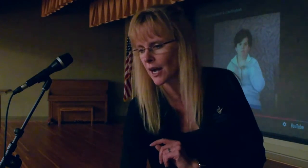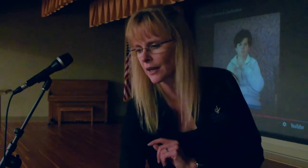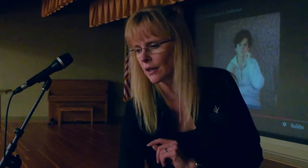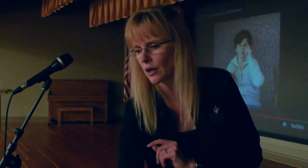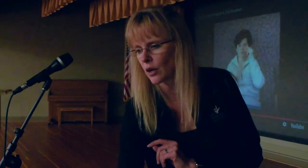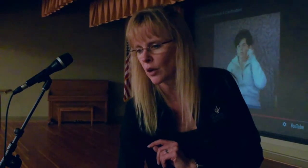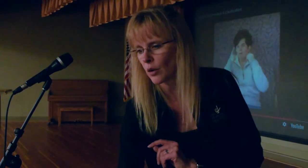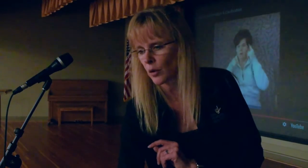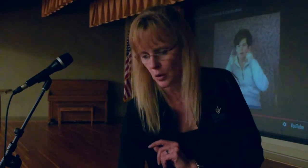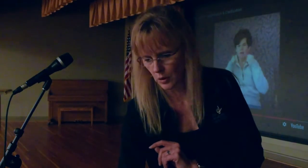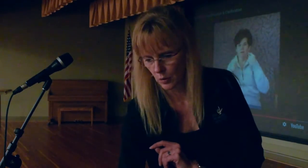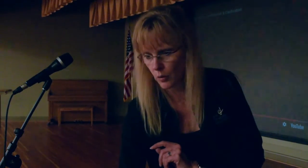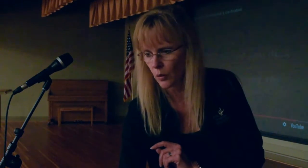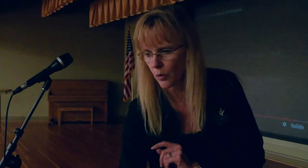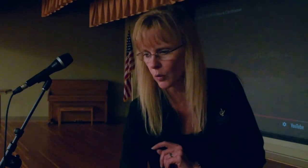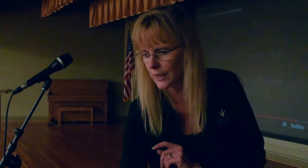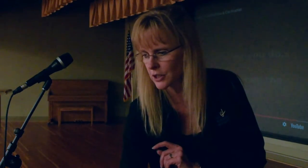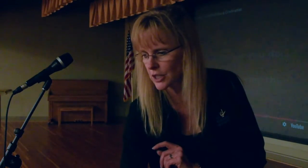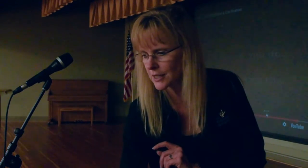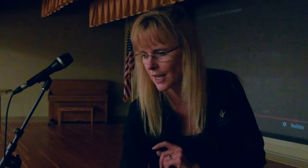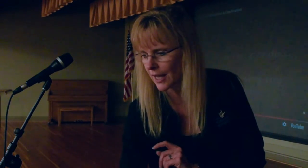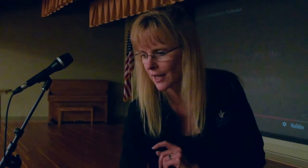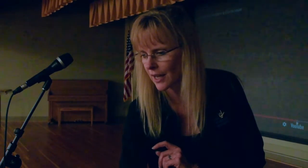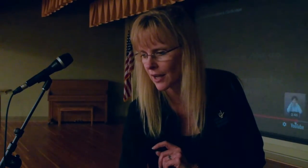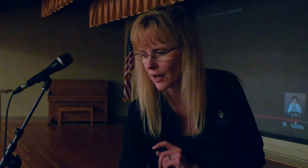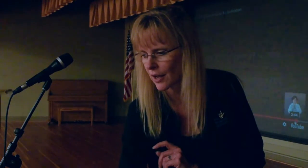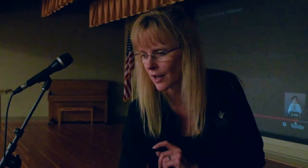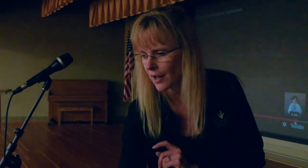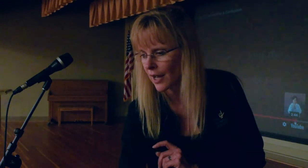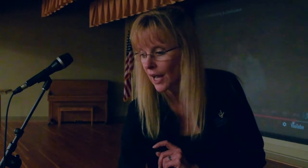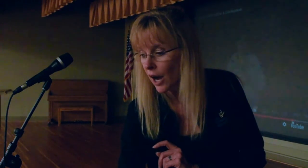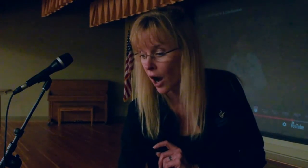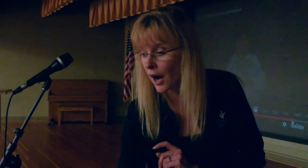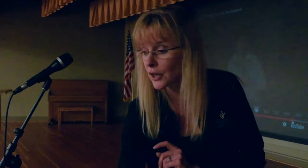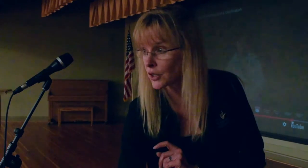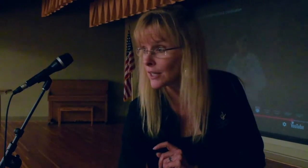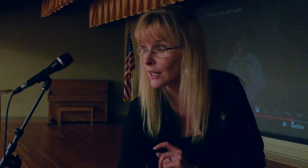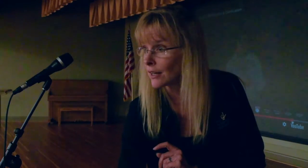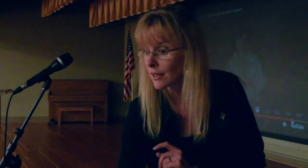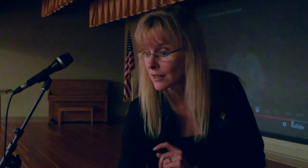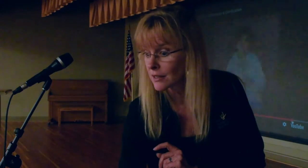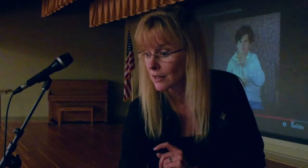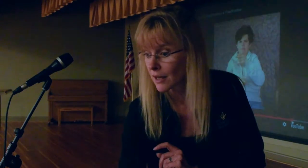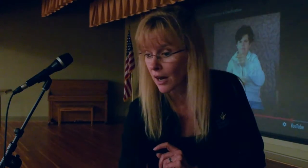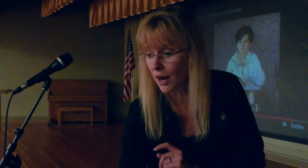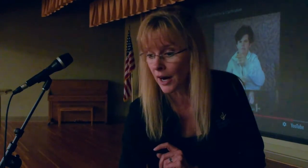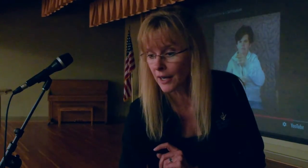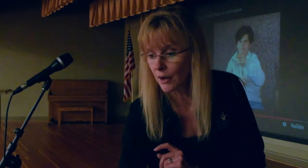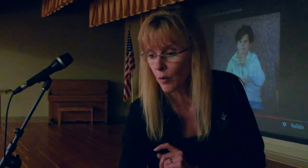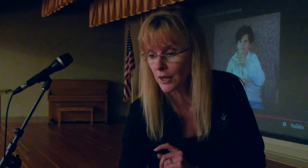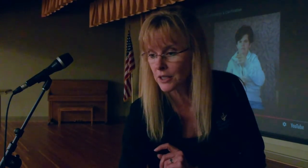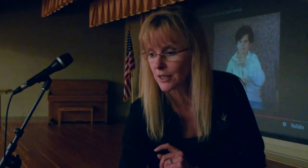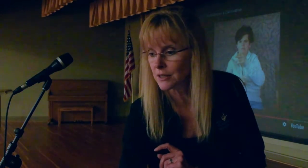sign. What did she say? Ah, good. All right, now watch this.